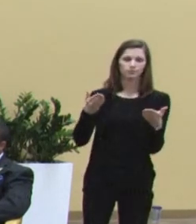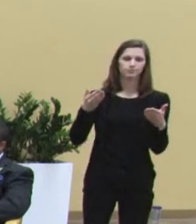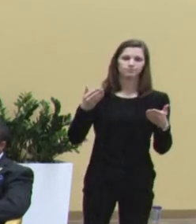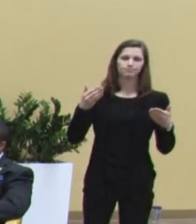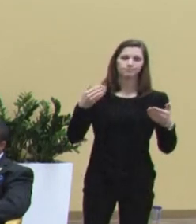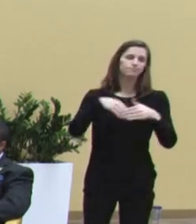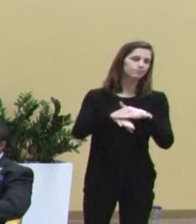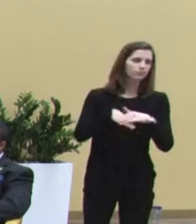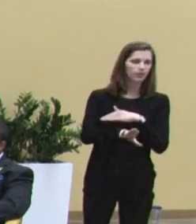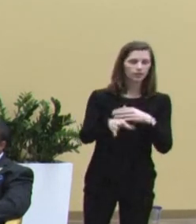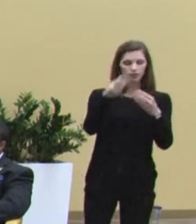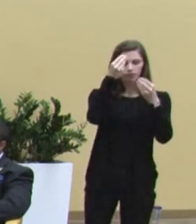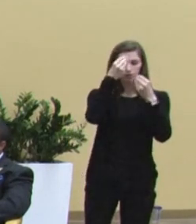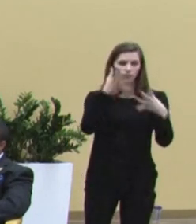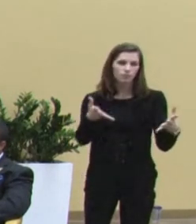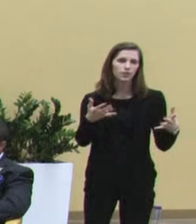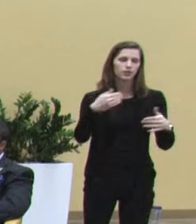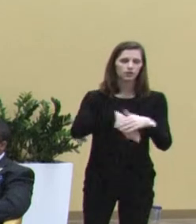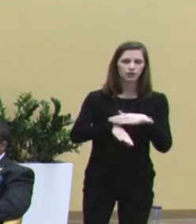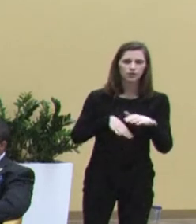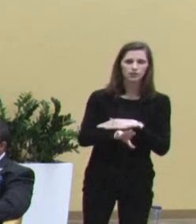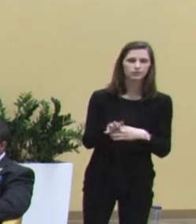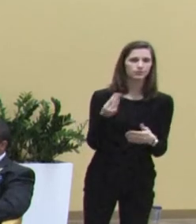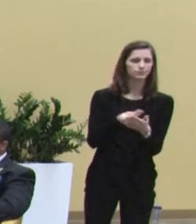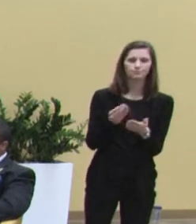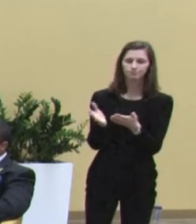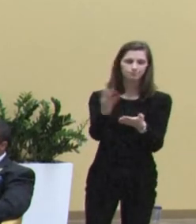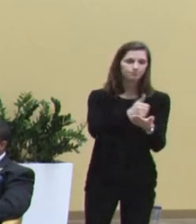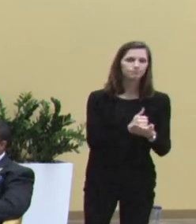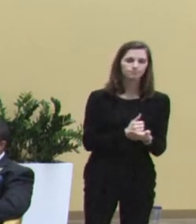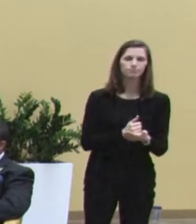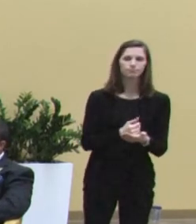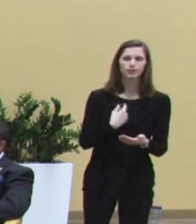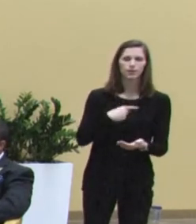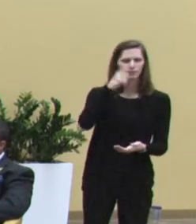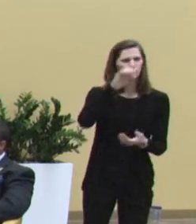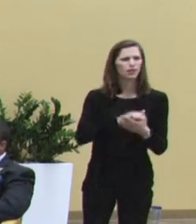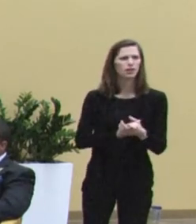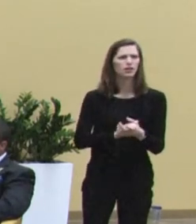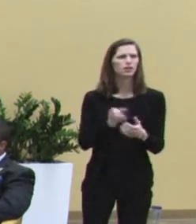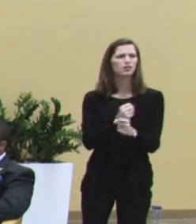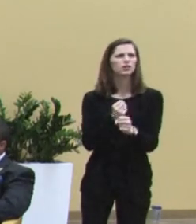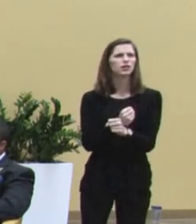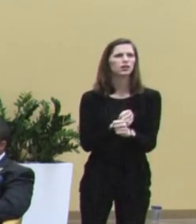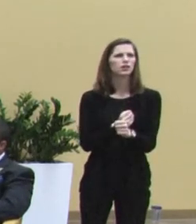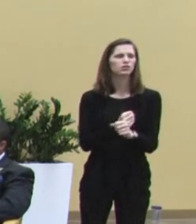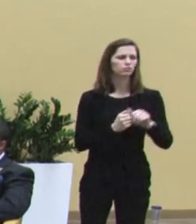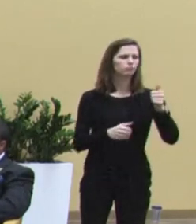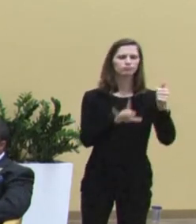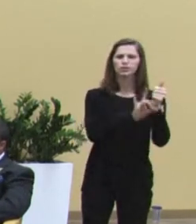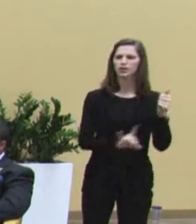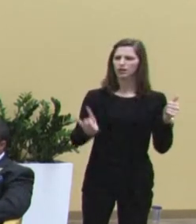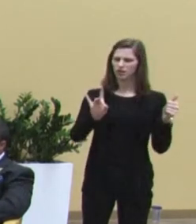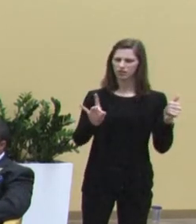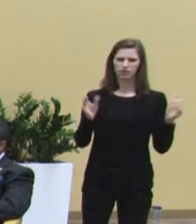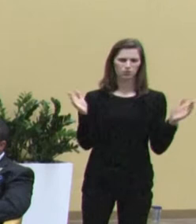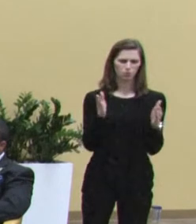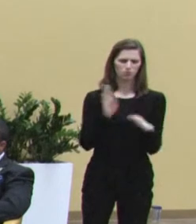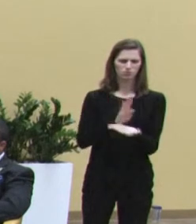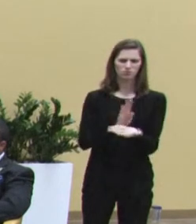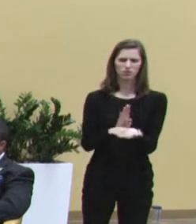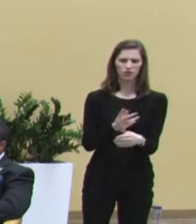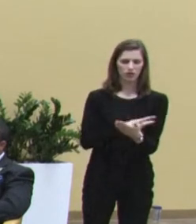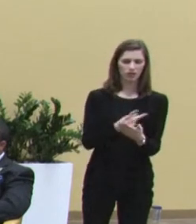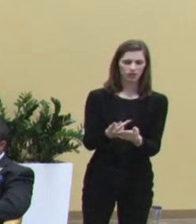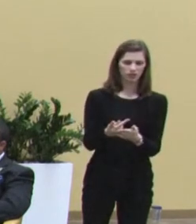to information and access to capital. I believe the statistics 8 out of 10 small businesses fail within 18 months,